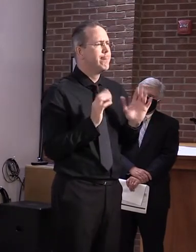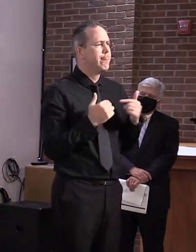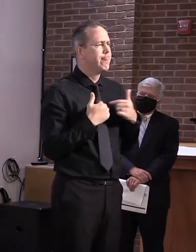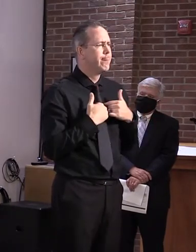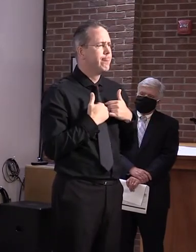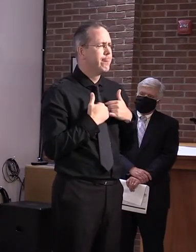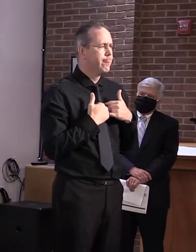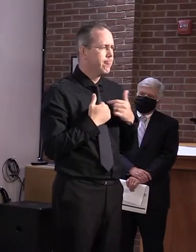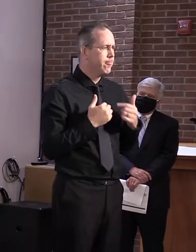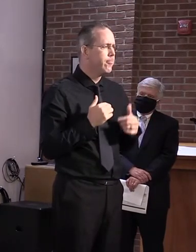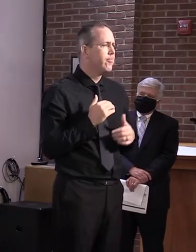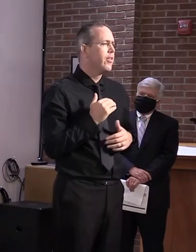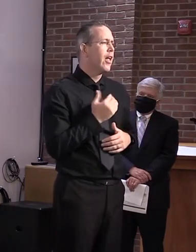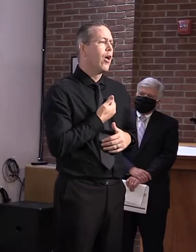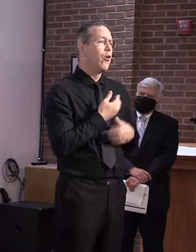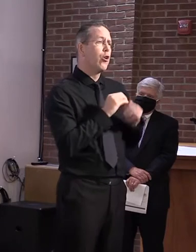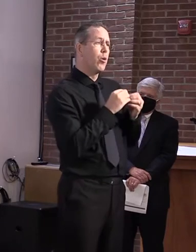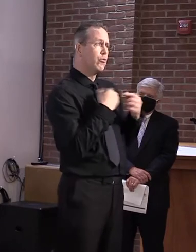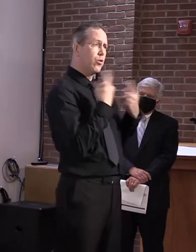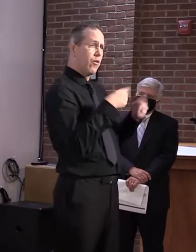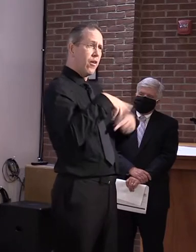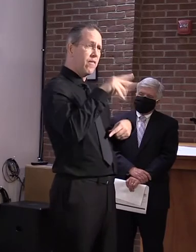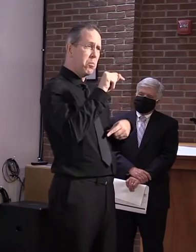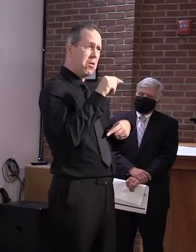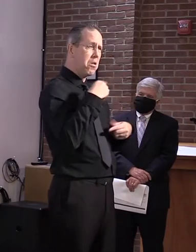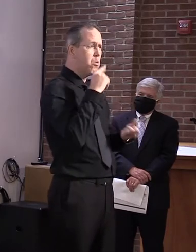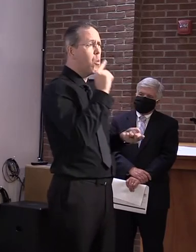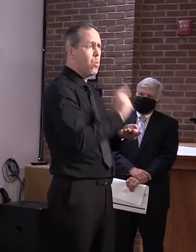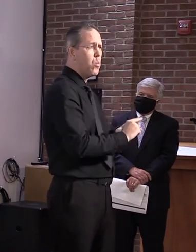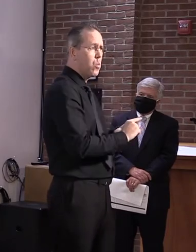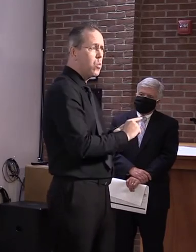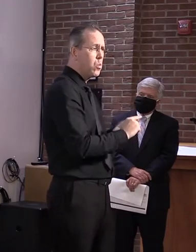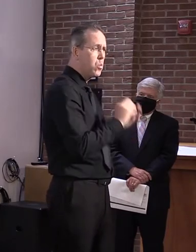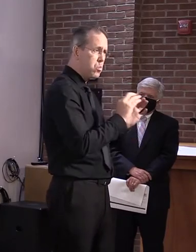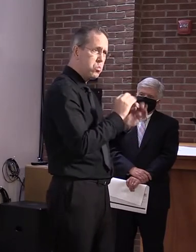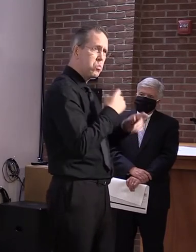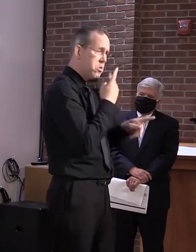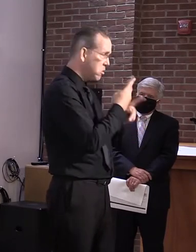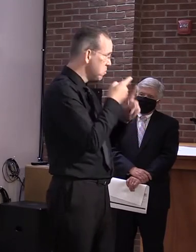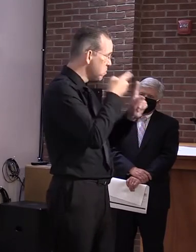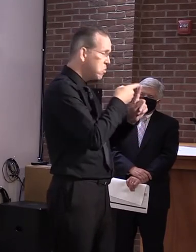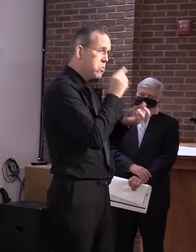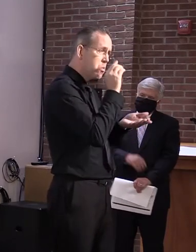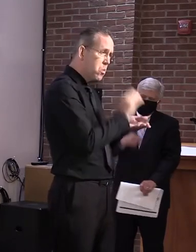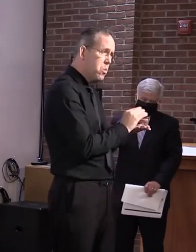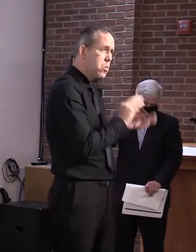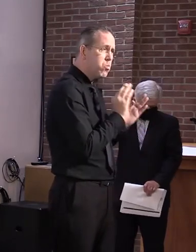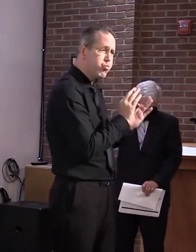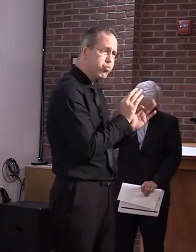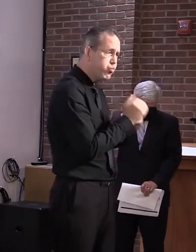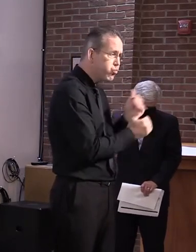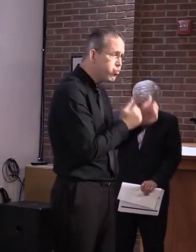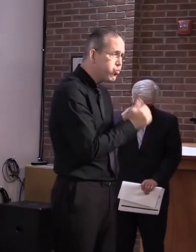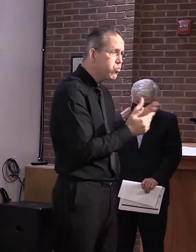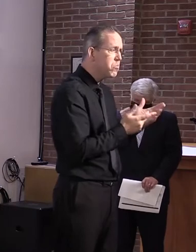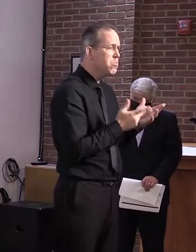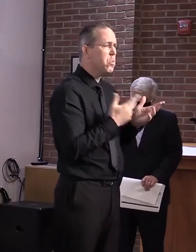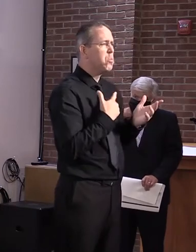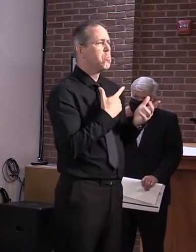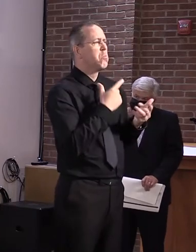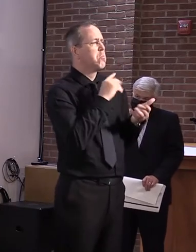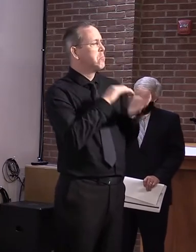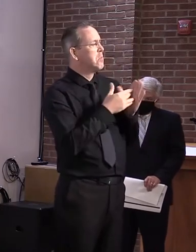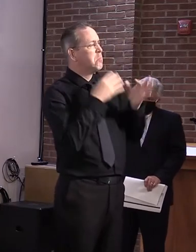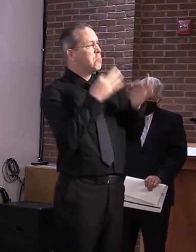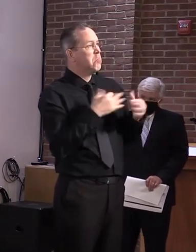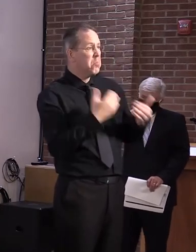with our low positivity rates, and we don't have these tremendous spikes, and we allow for local control